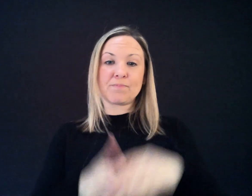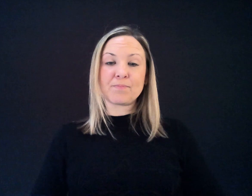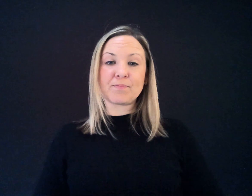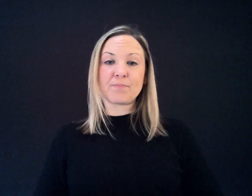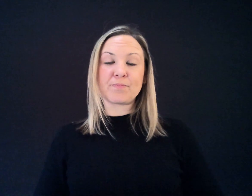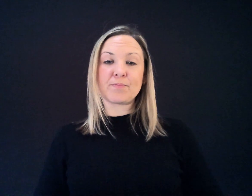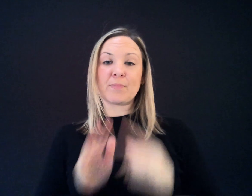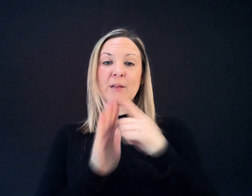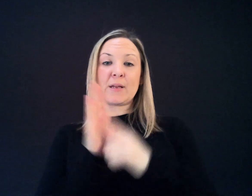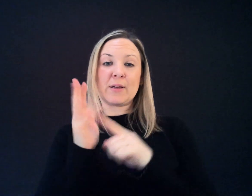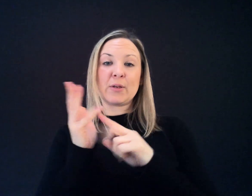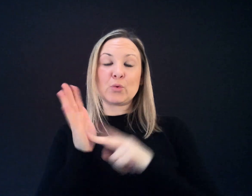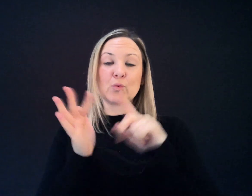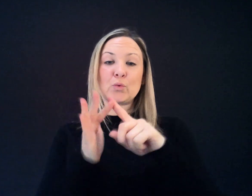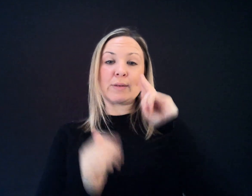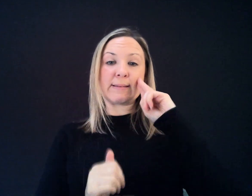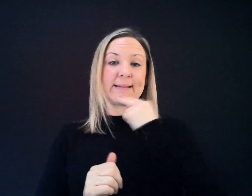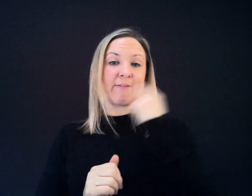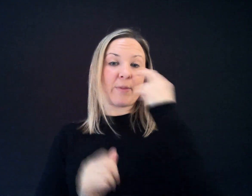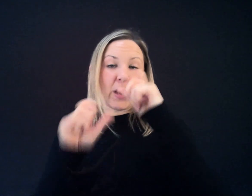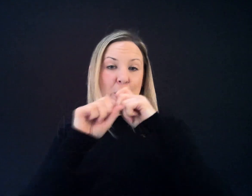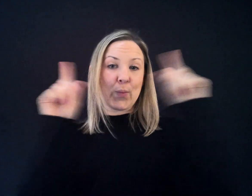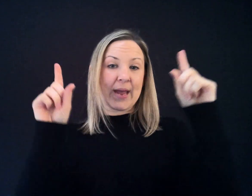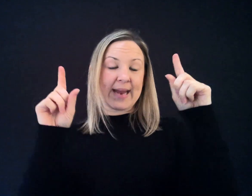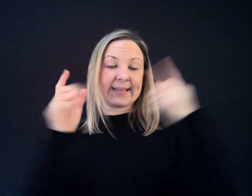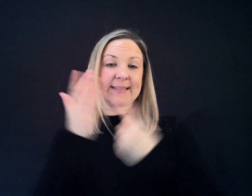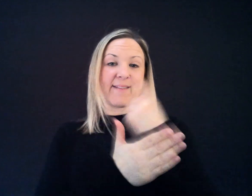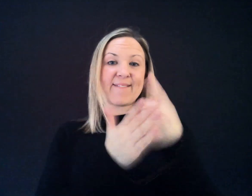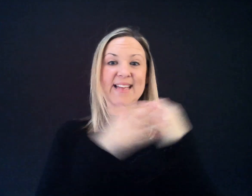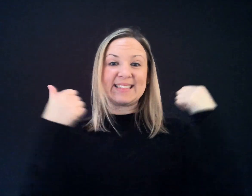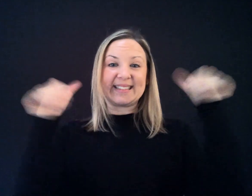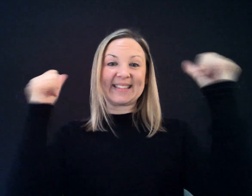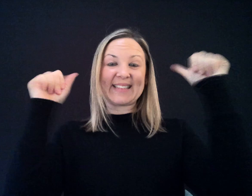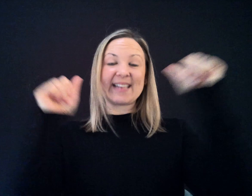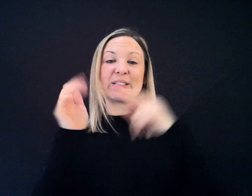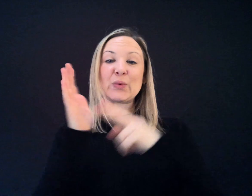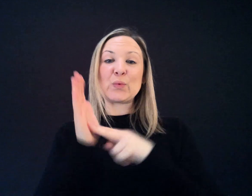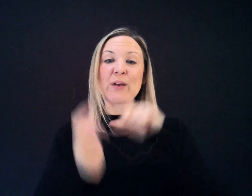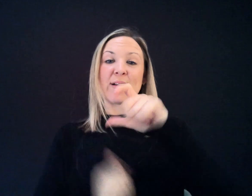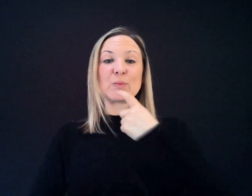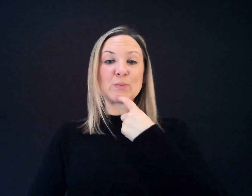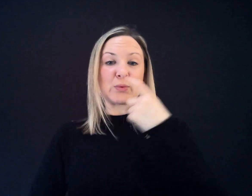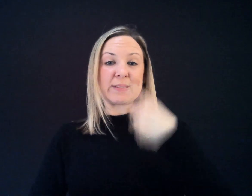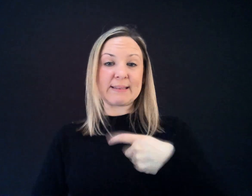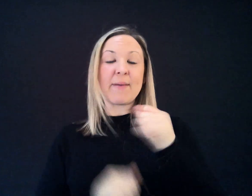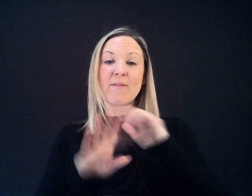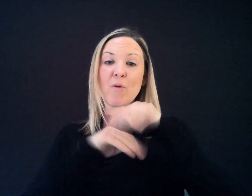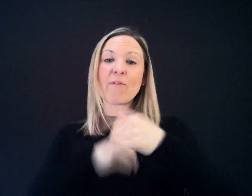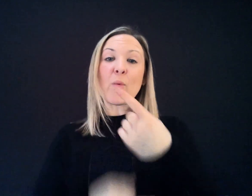June Deafblind Awareness event was a huge success at Newcastle Museum, where we had over 120 people involved in